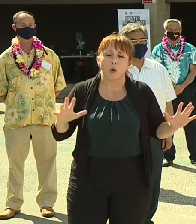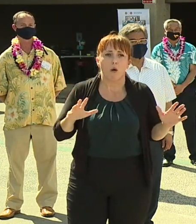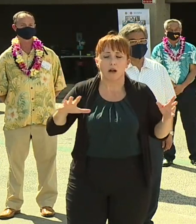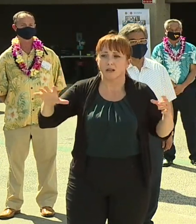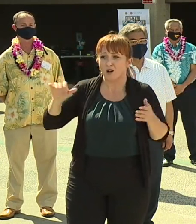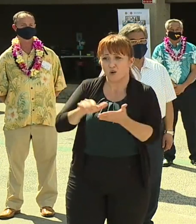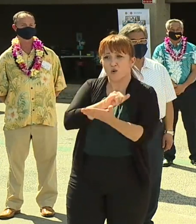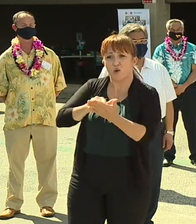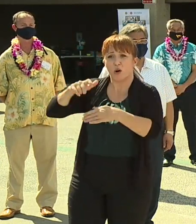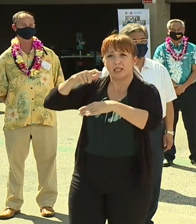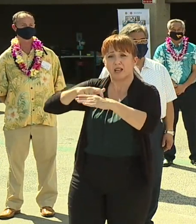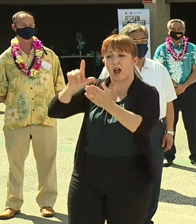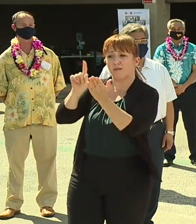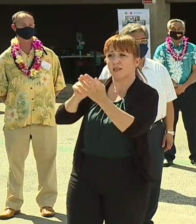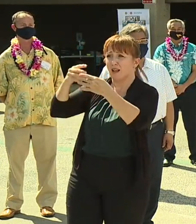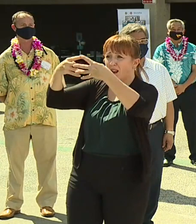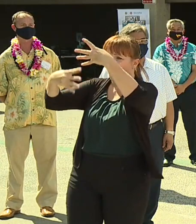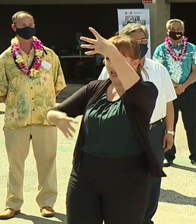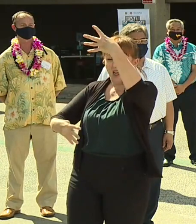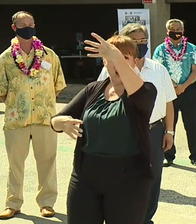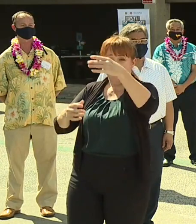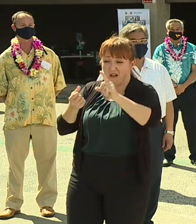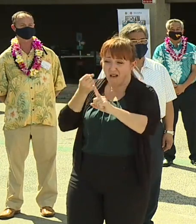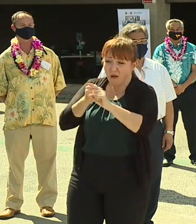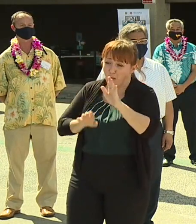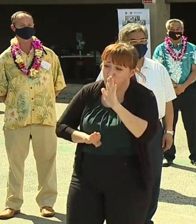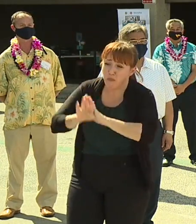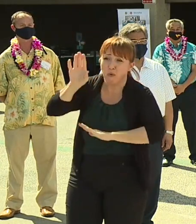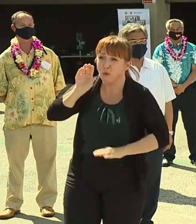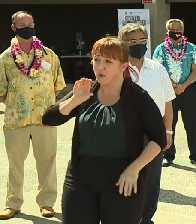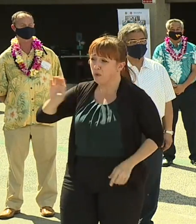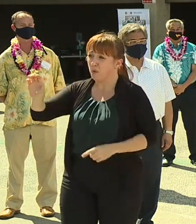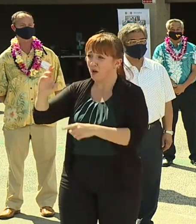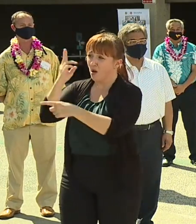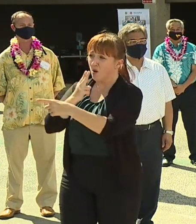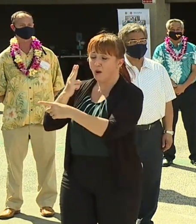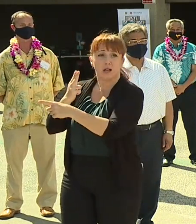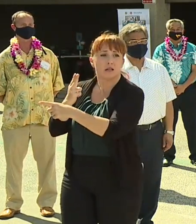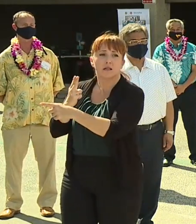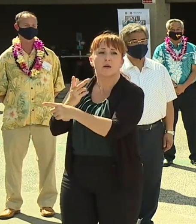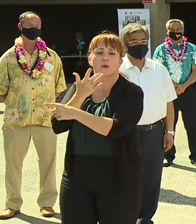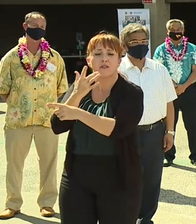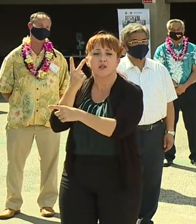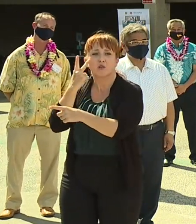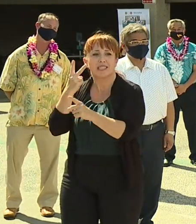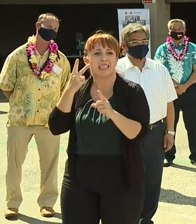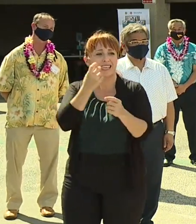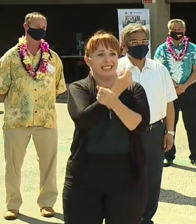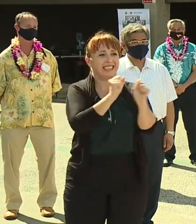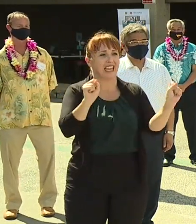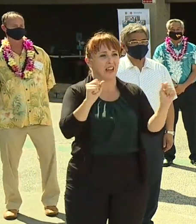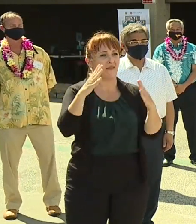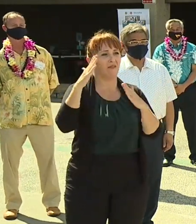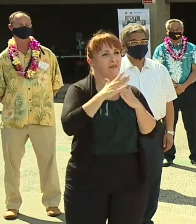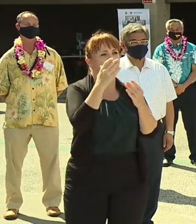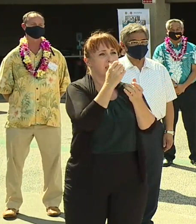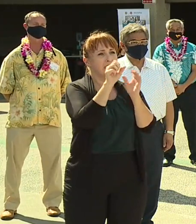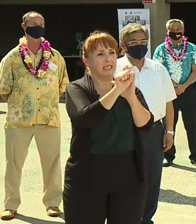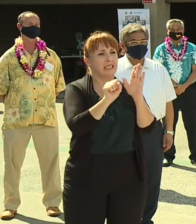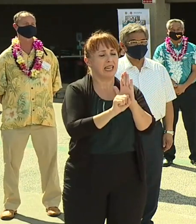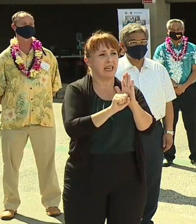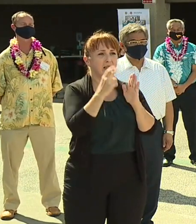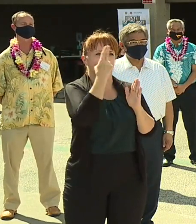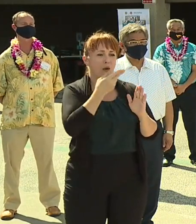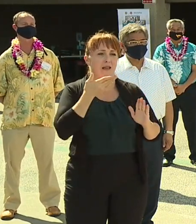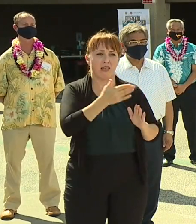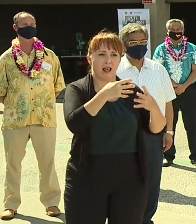list for states that see surges. We want to remain in New York Times list for the 5 safest states in the country. And I believe we can do